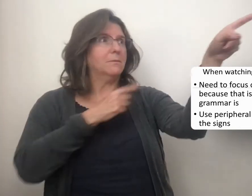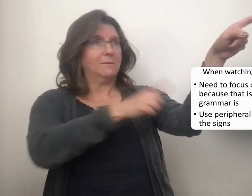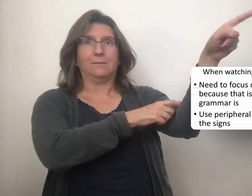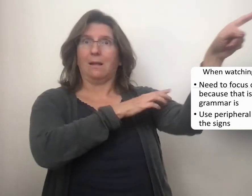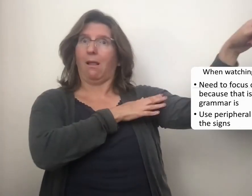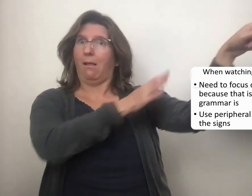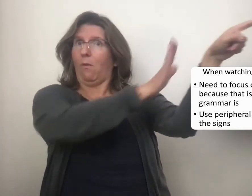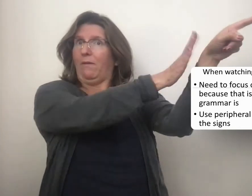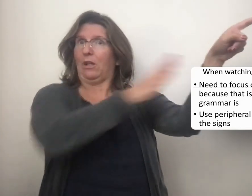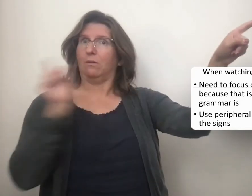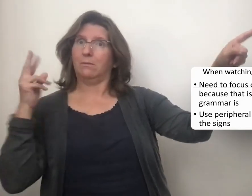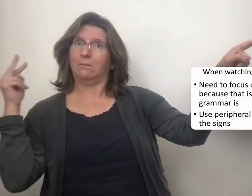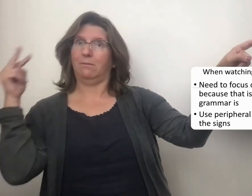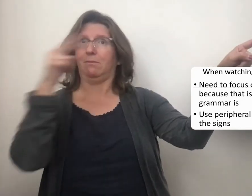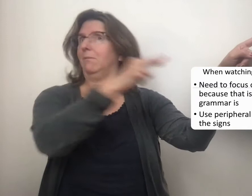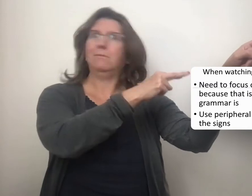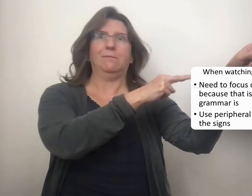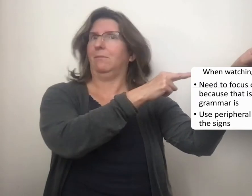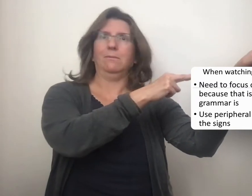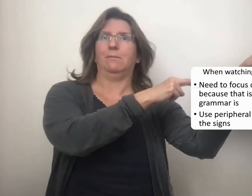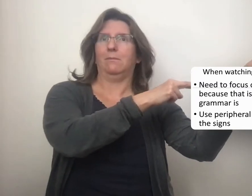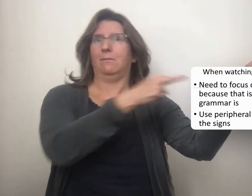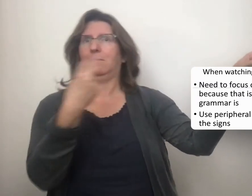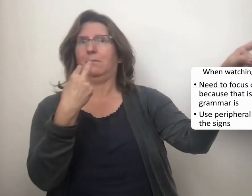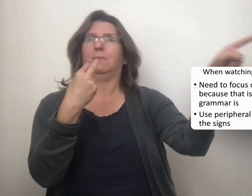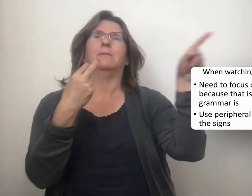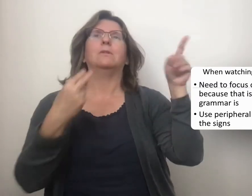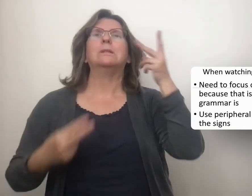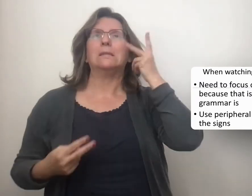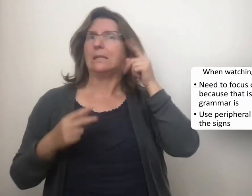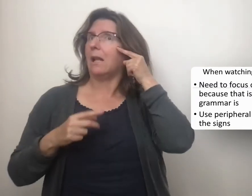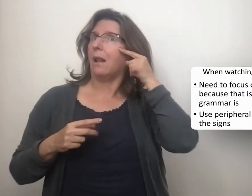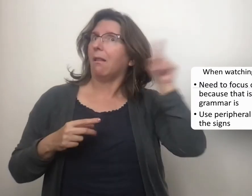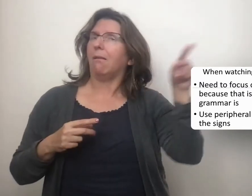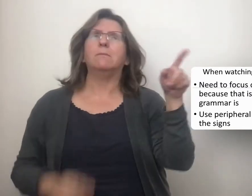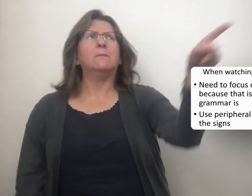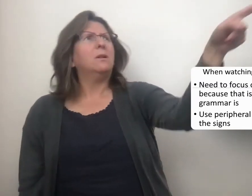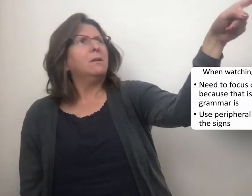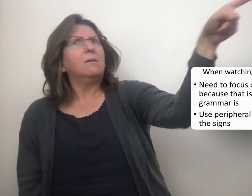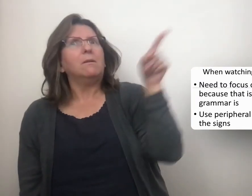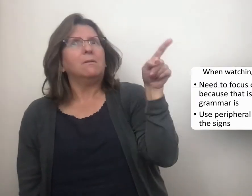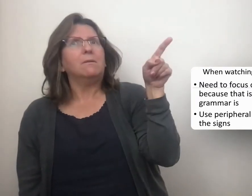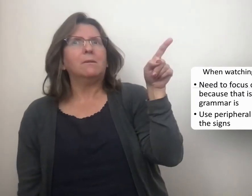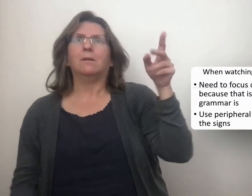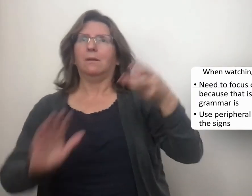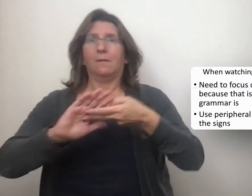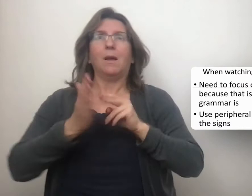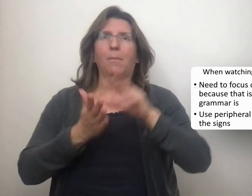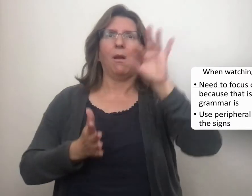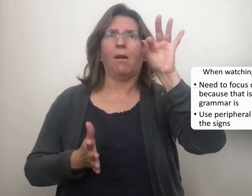my hand is signing comparatively far away from my body, you shouldn't move your eye gaze to my hand. Just keep watching